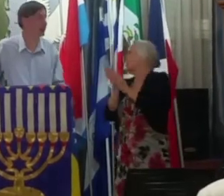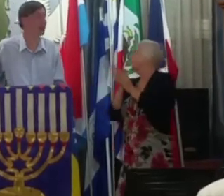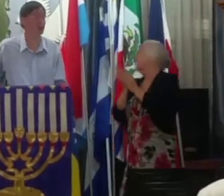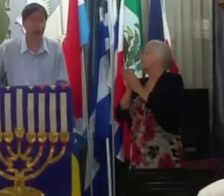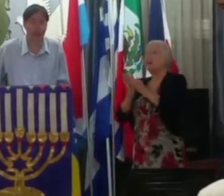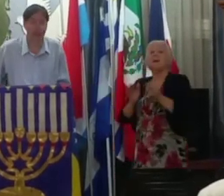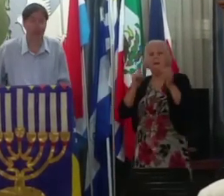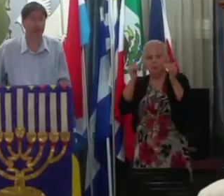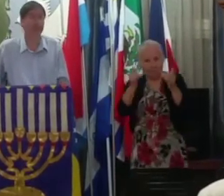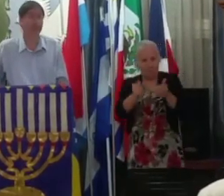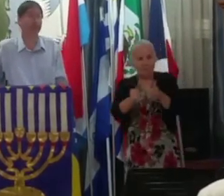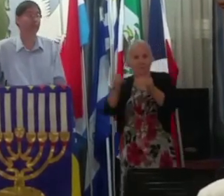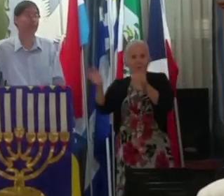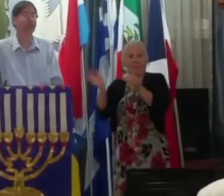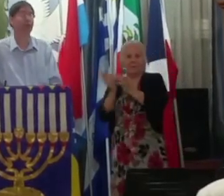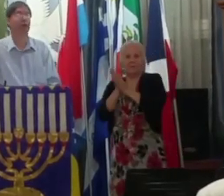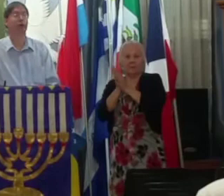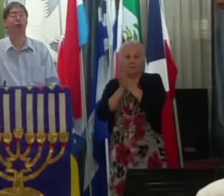I'm prepared to do that.